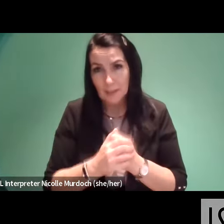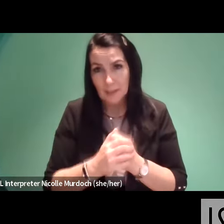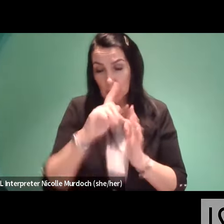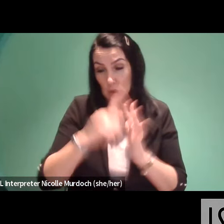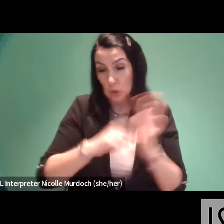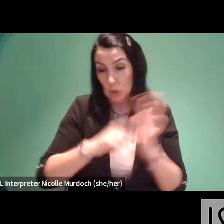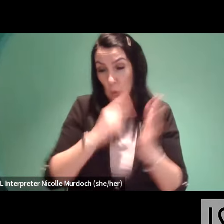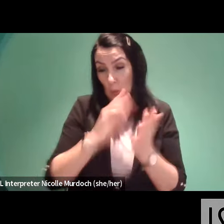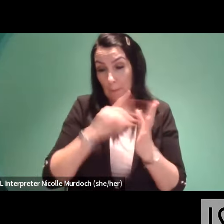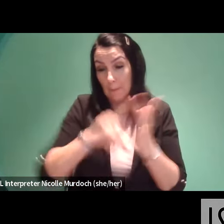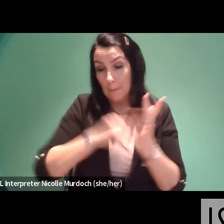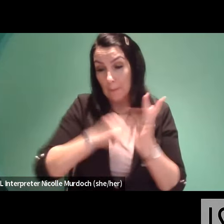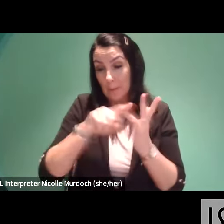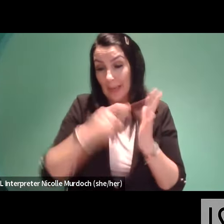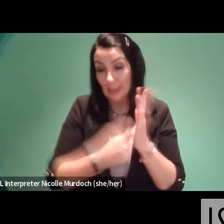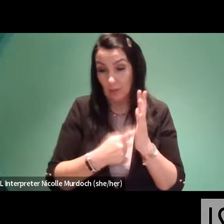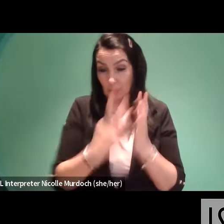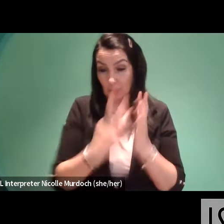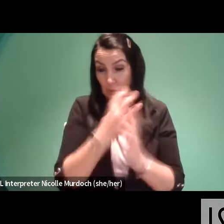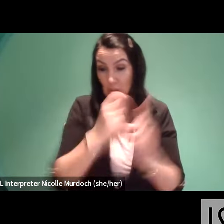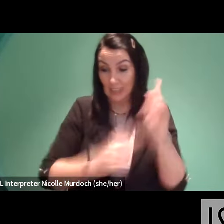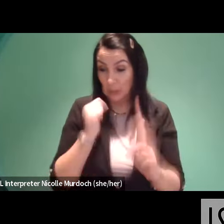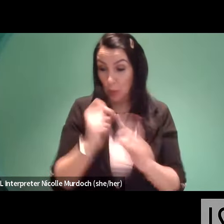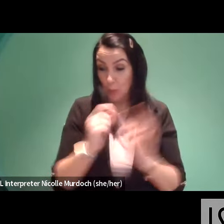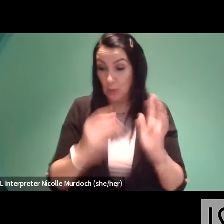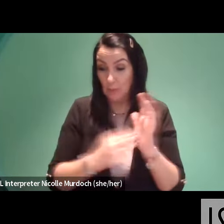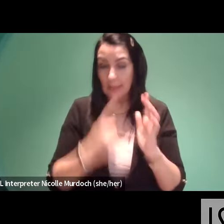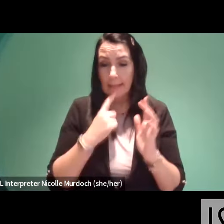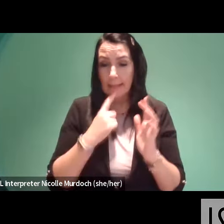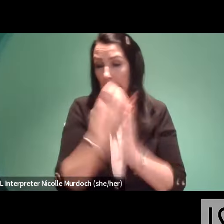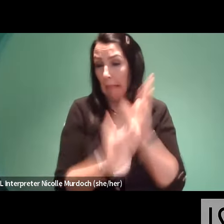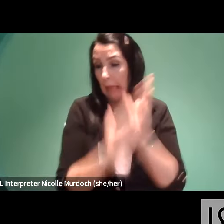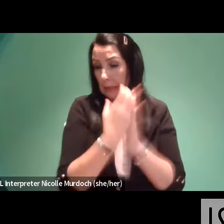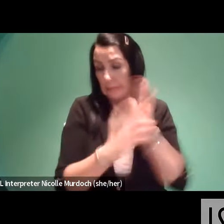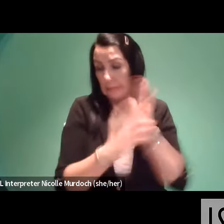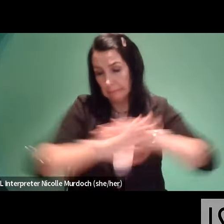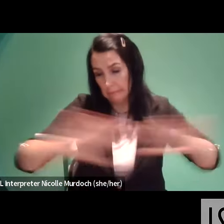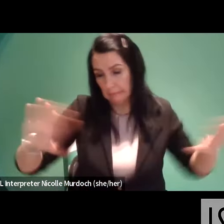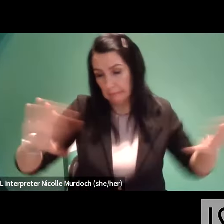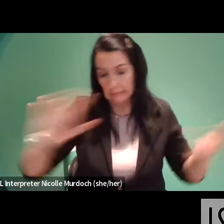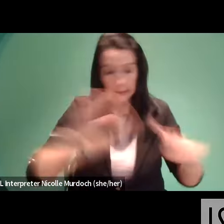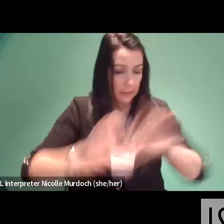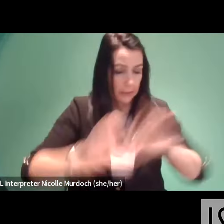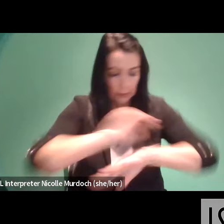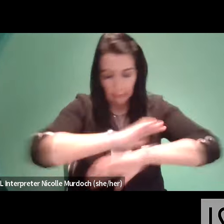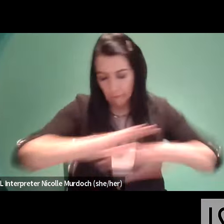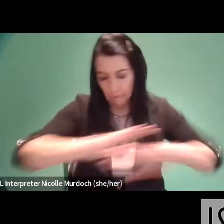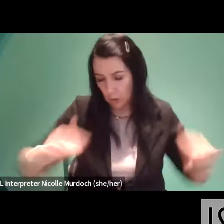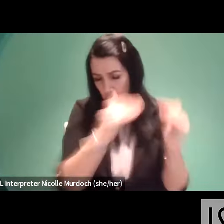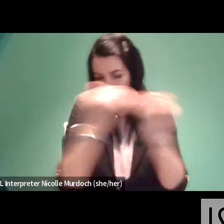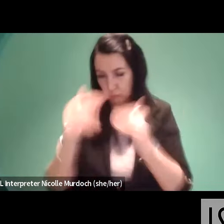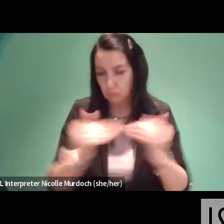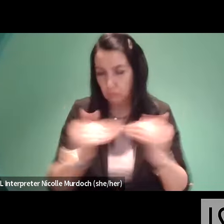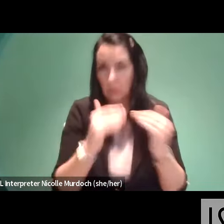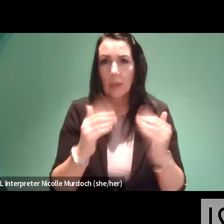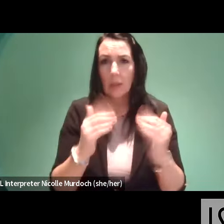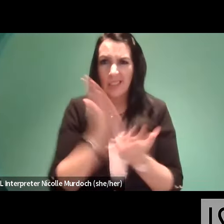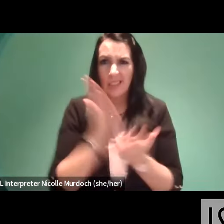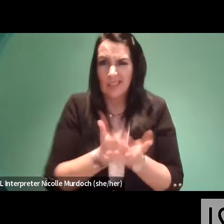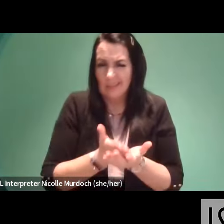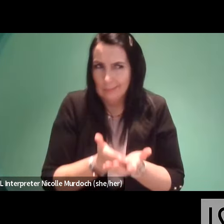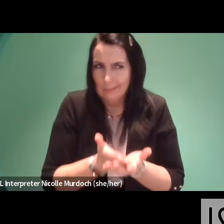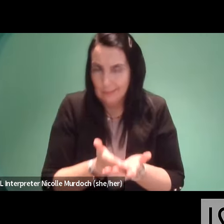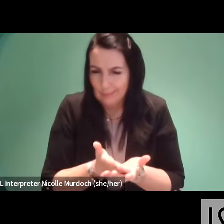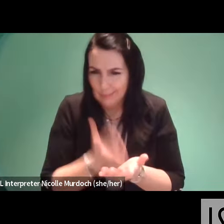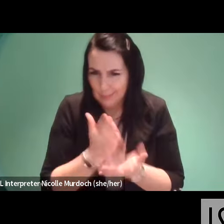promised, who was Prime Minister 30 years ago, promised a classless society. I mean, we are, you know, we are a chasm away from a